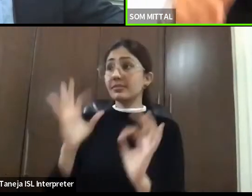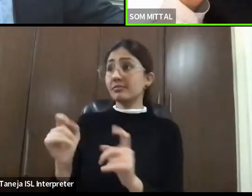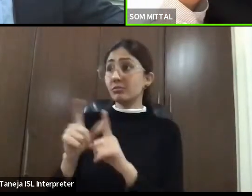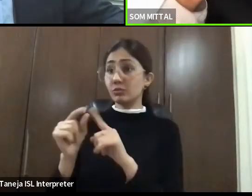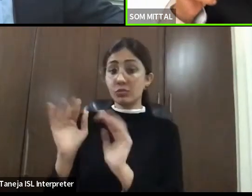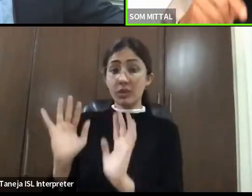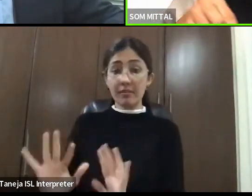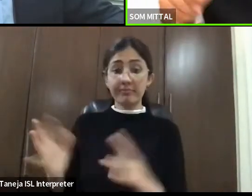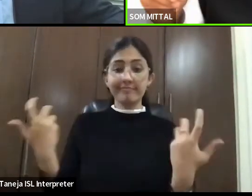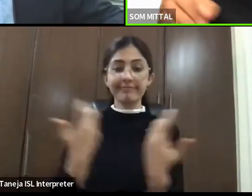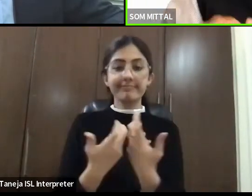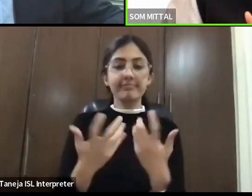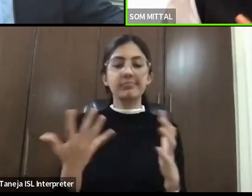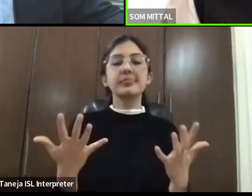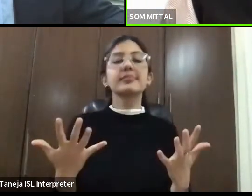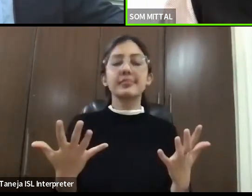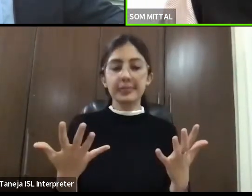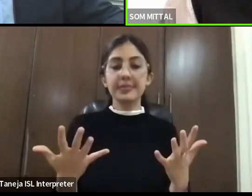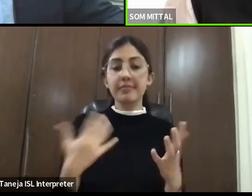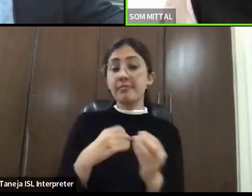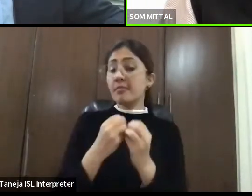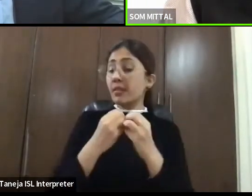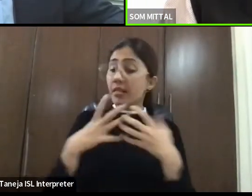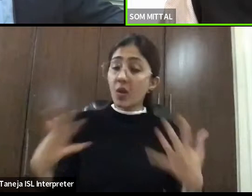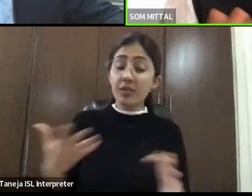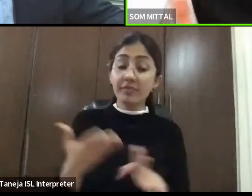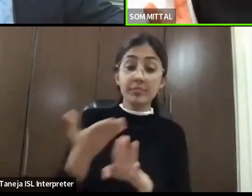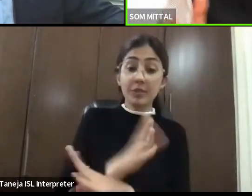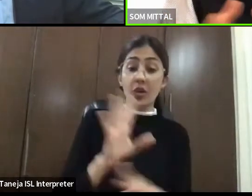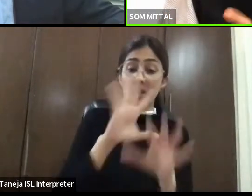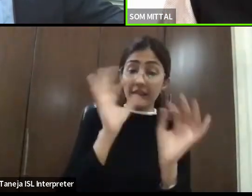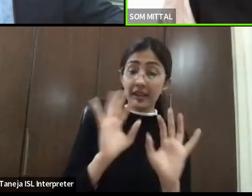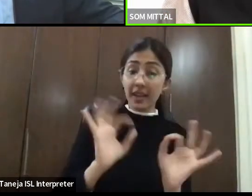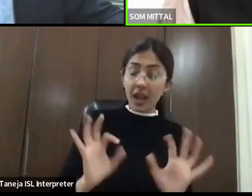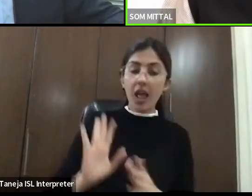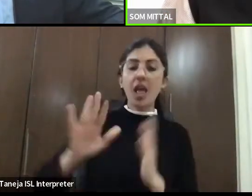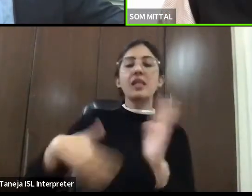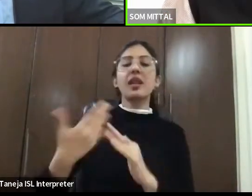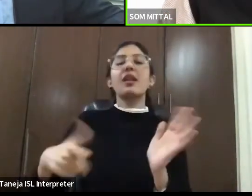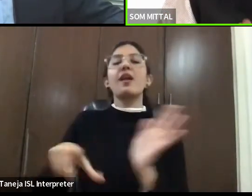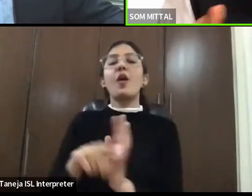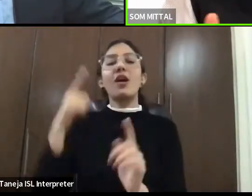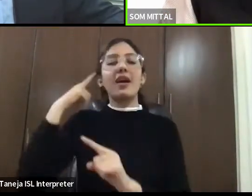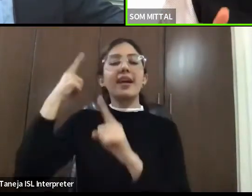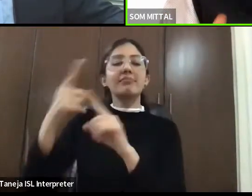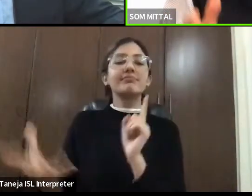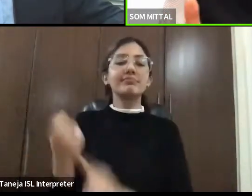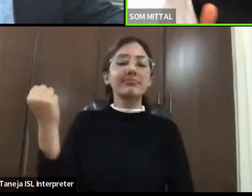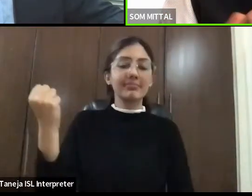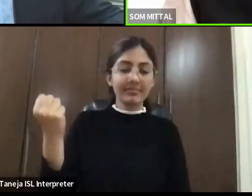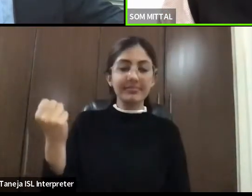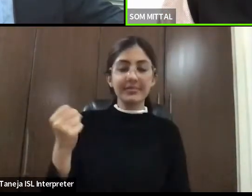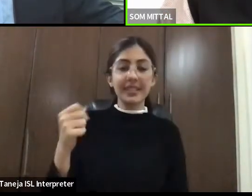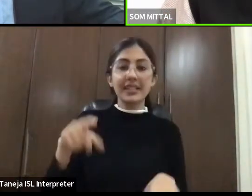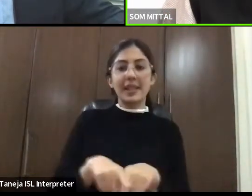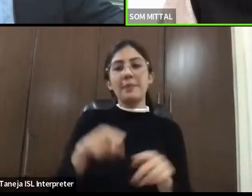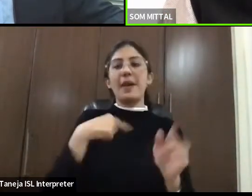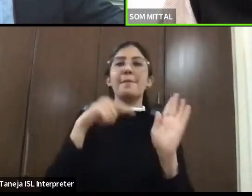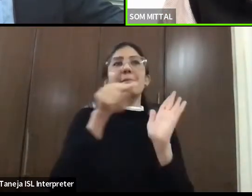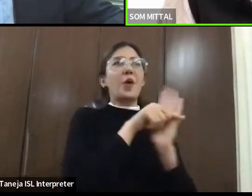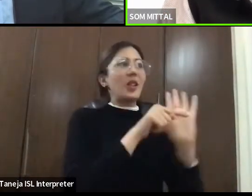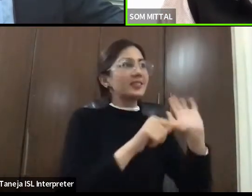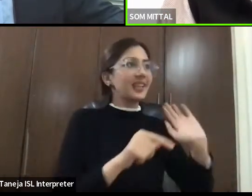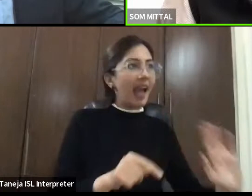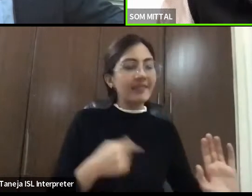mentioned that are prerequisites to be able to do that. But maybe there's a starting point which says, okay, I have a policy now, let's go